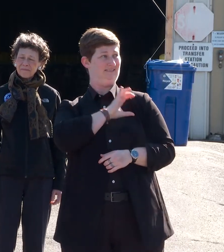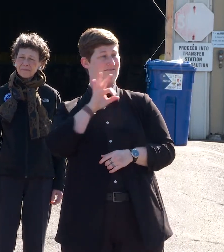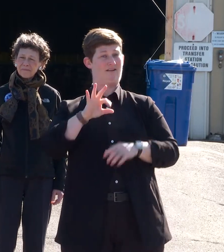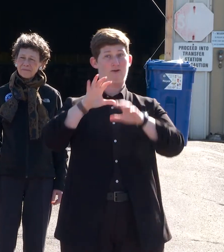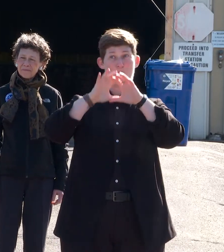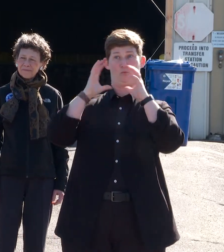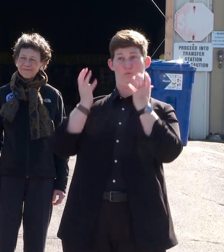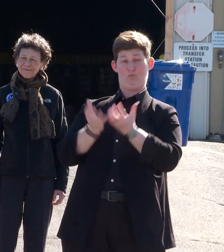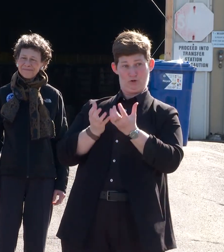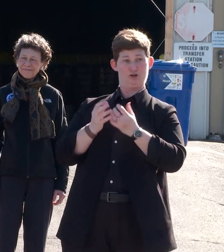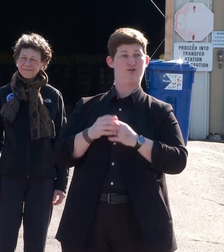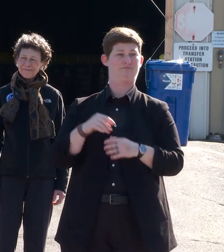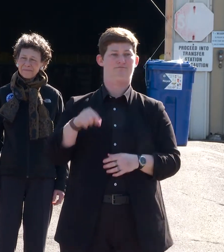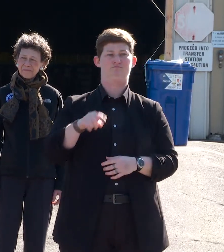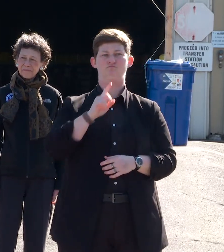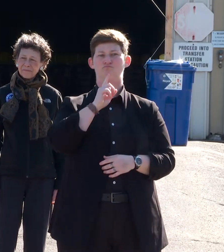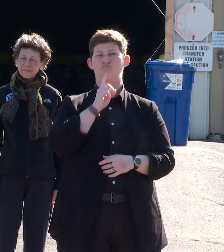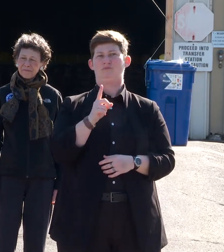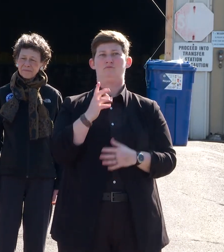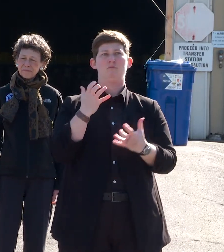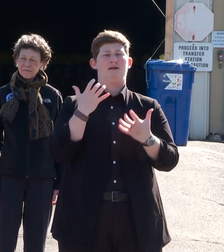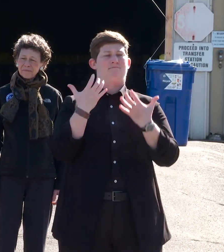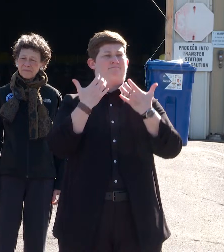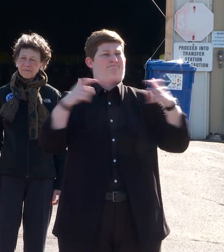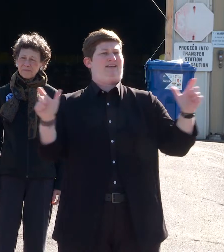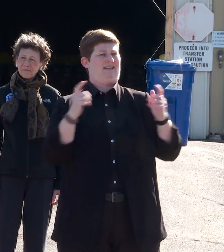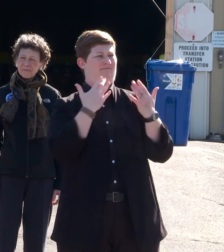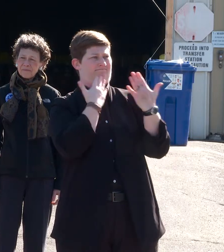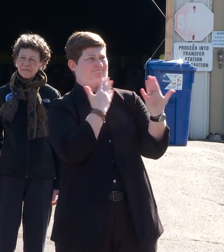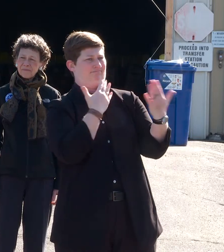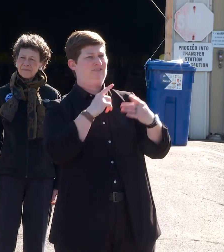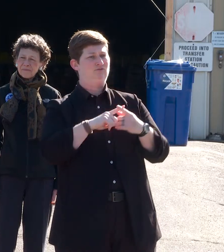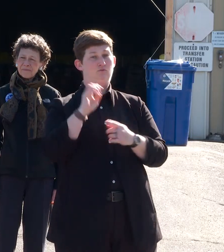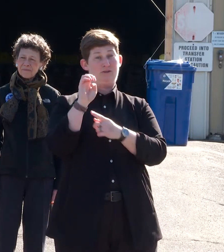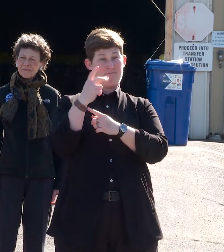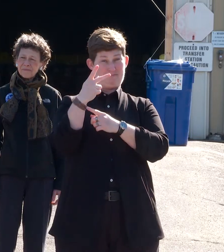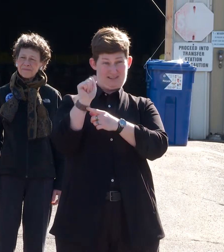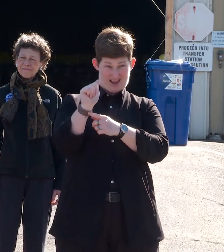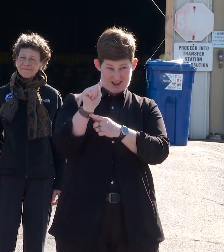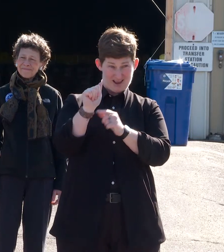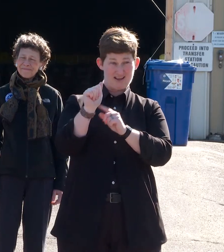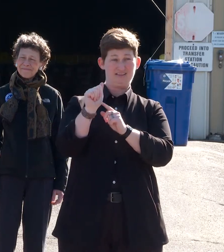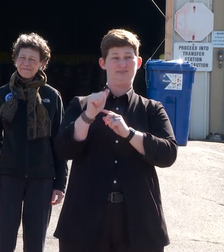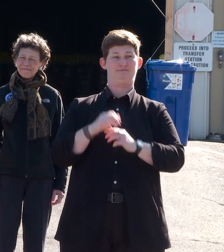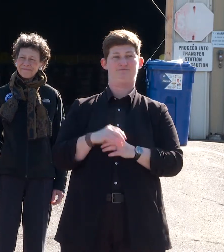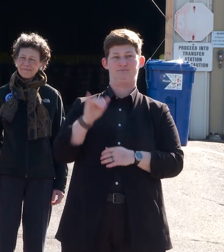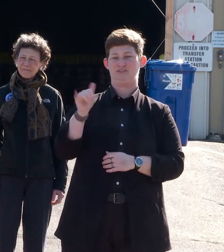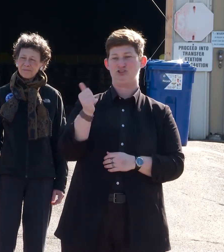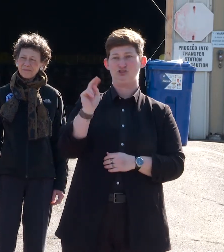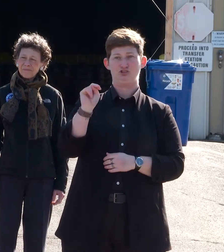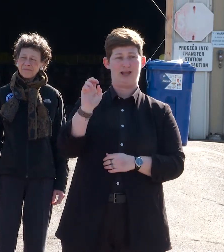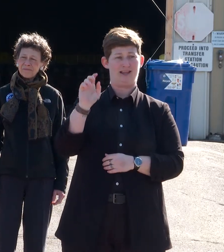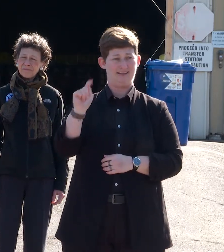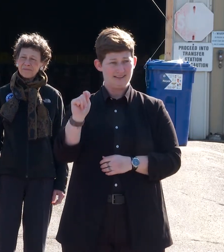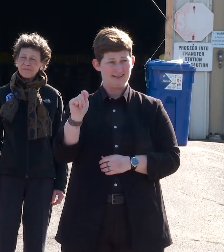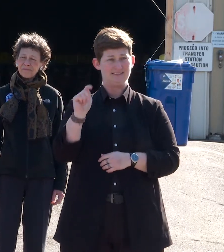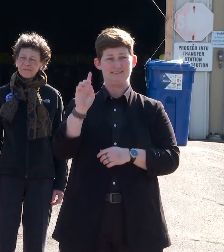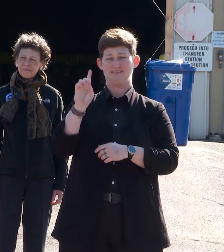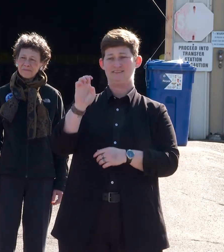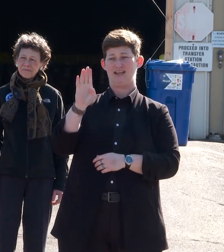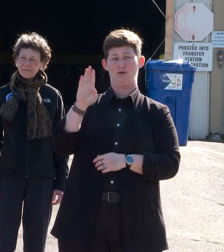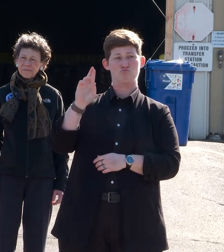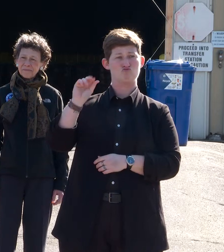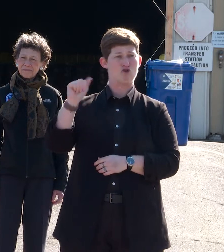a huge thank you to the EPA, to Janet McCabe, to Deborah Shore, to the whole